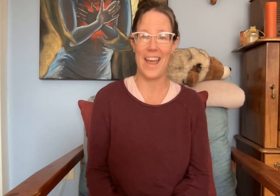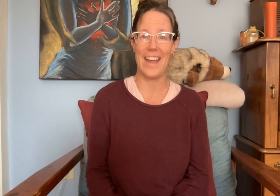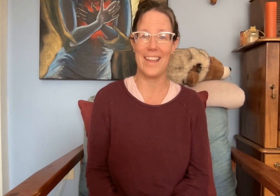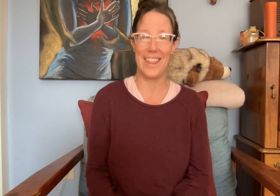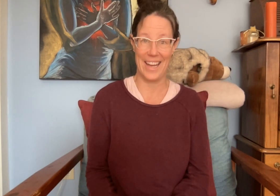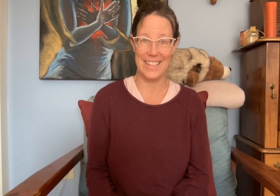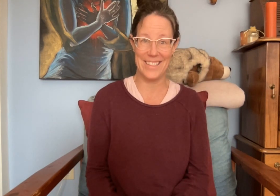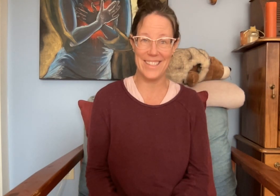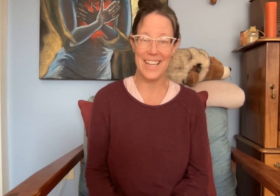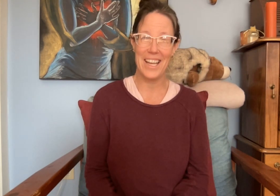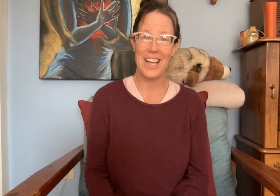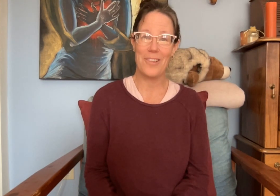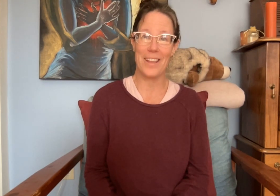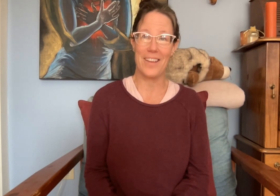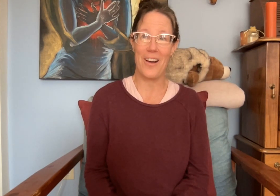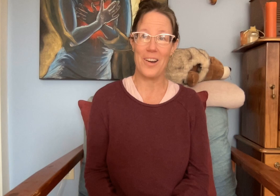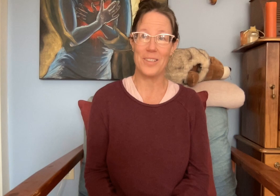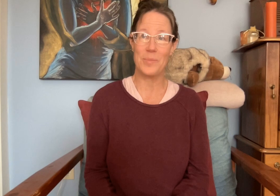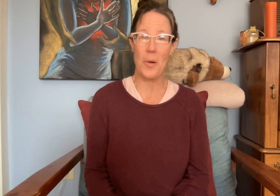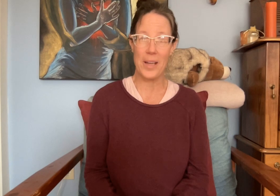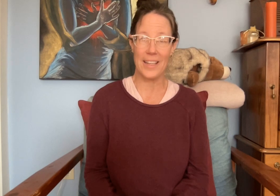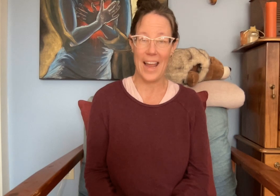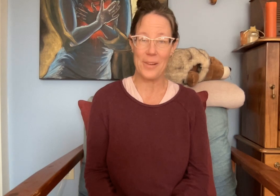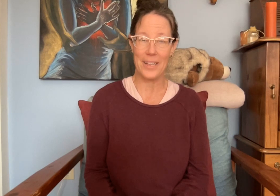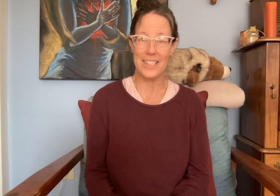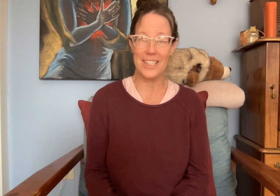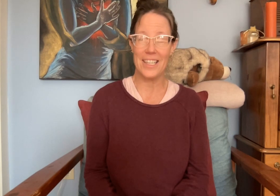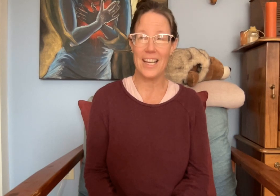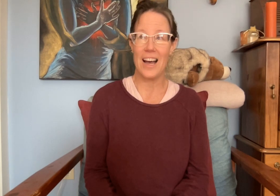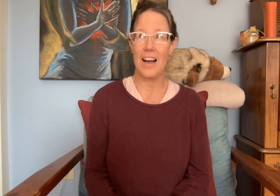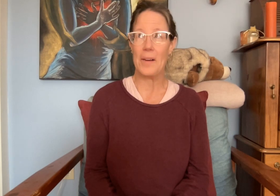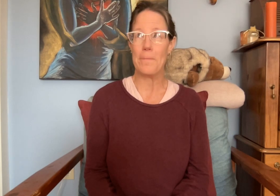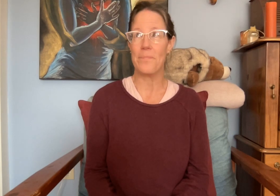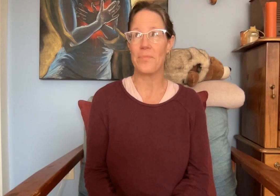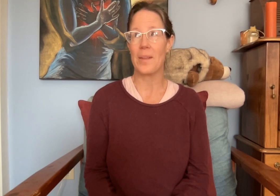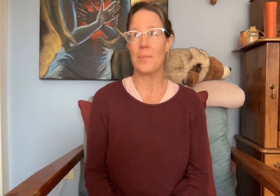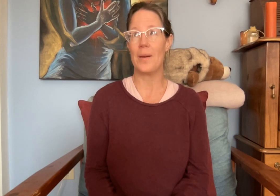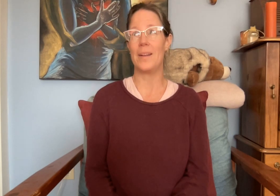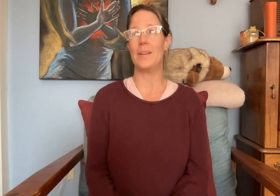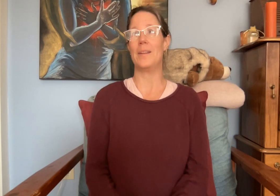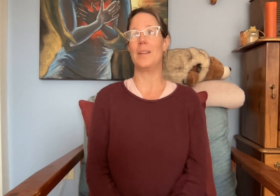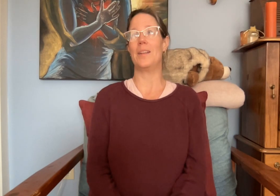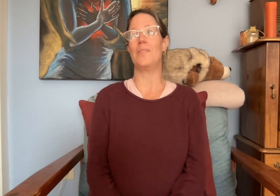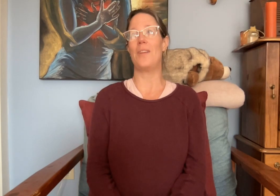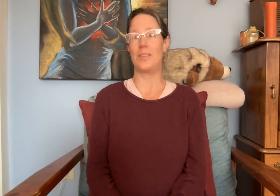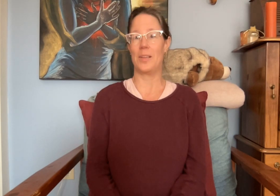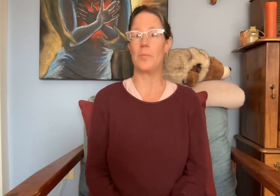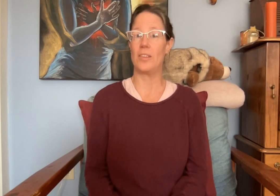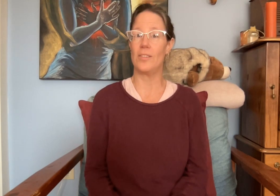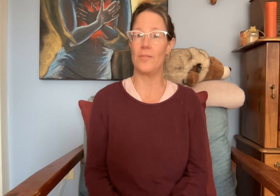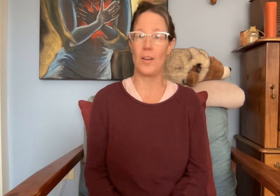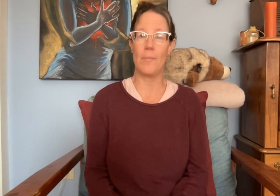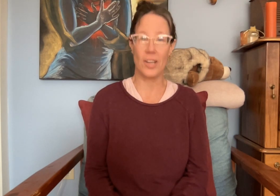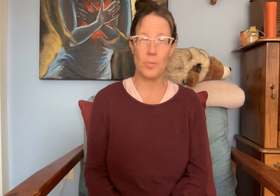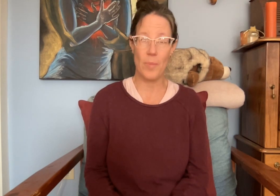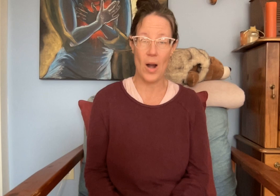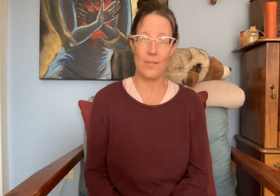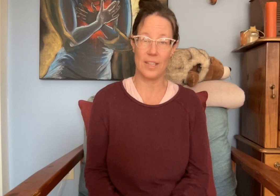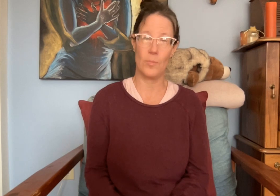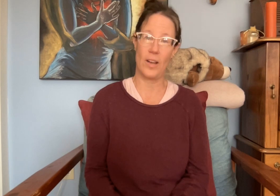convey things with our spoken language, but facial expressions are very much part of